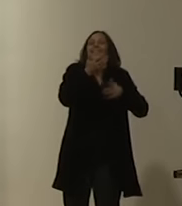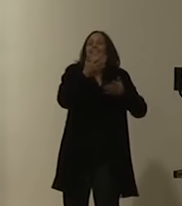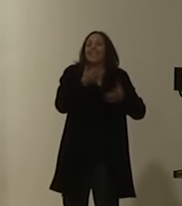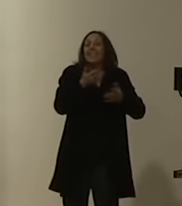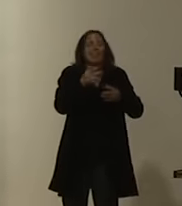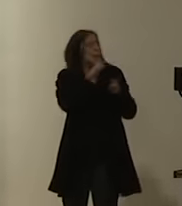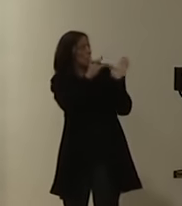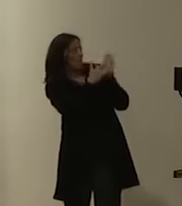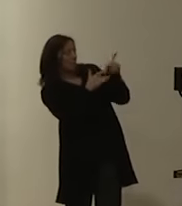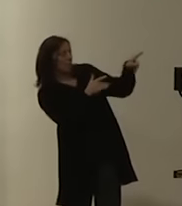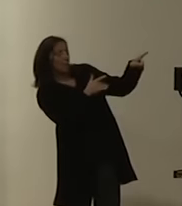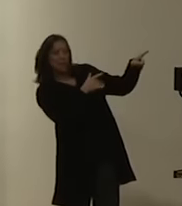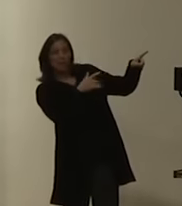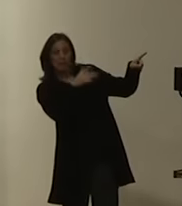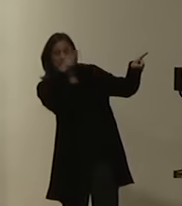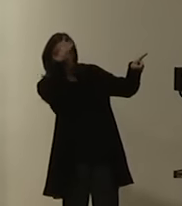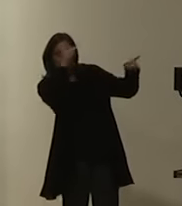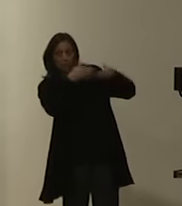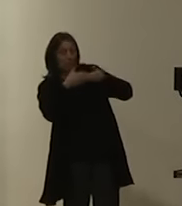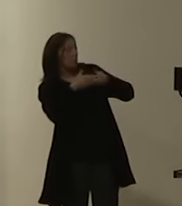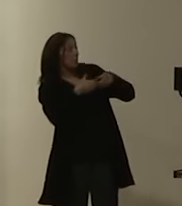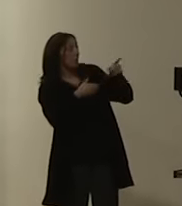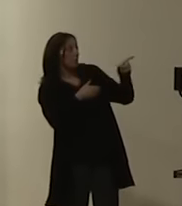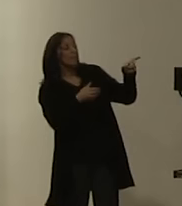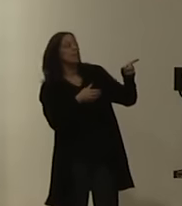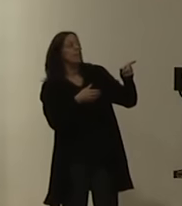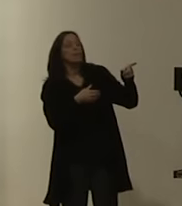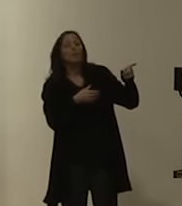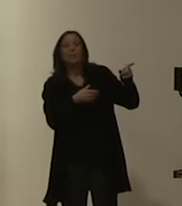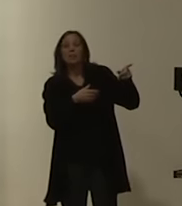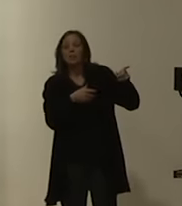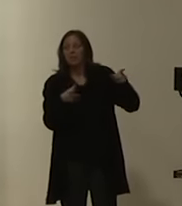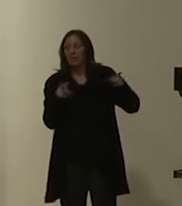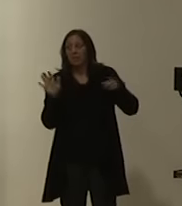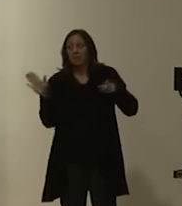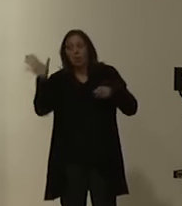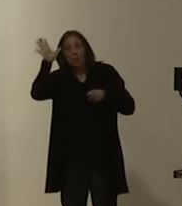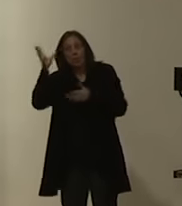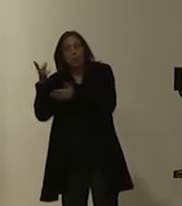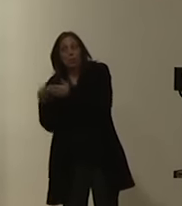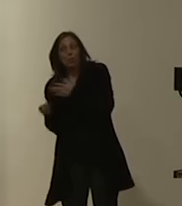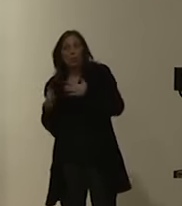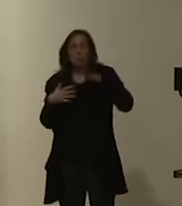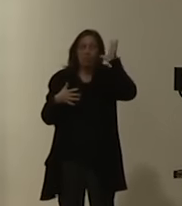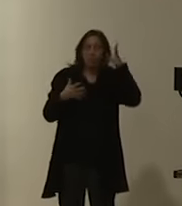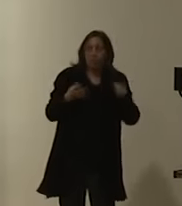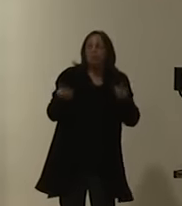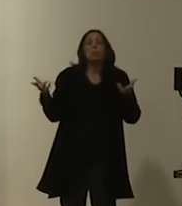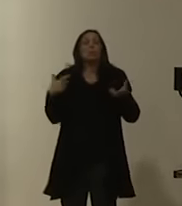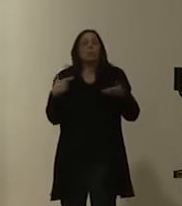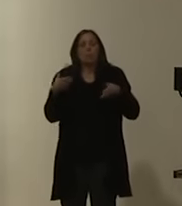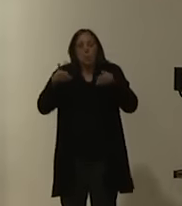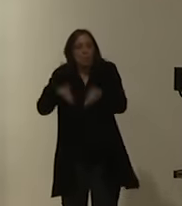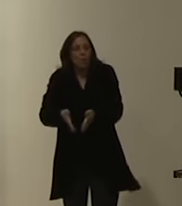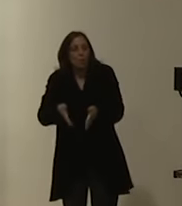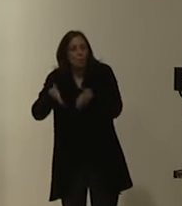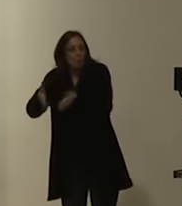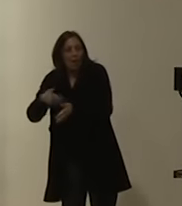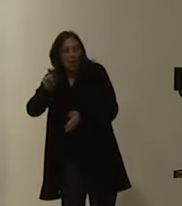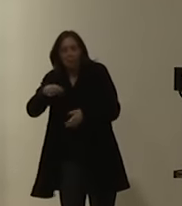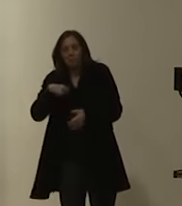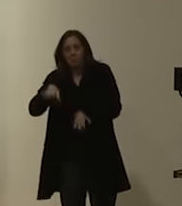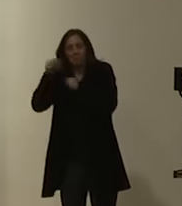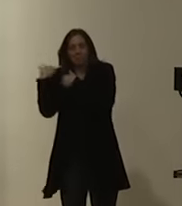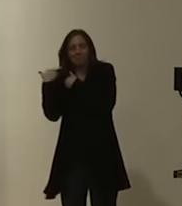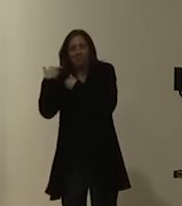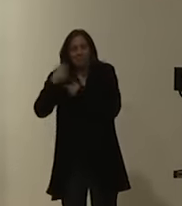takes care, helps to bury the father. I mean, what, you think there's a funeral home they're calling back then? They're not